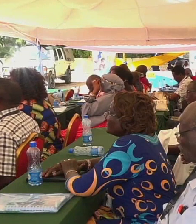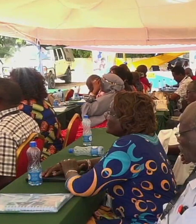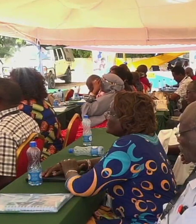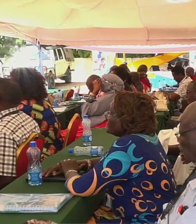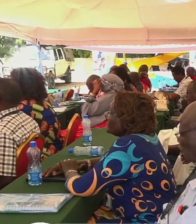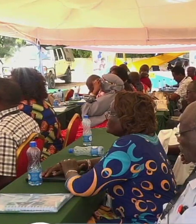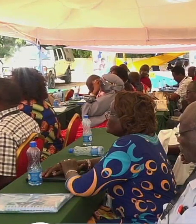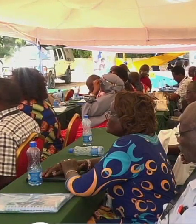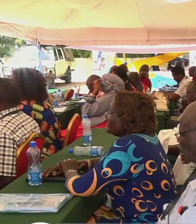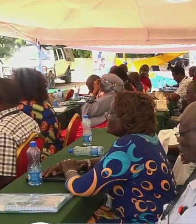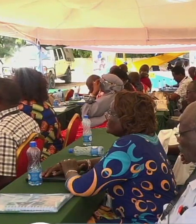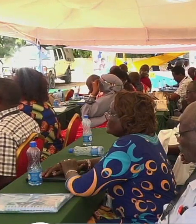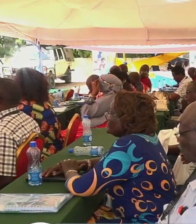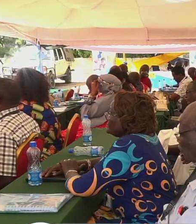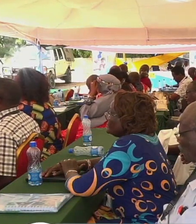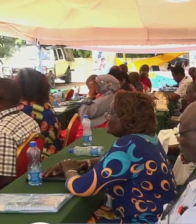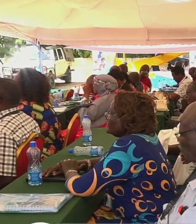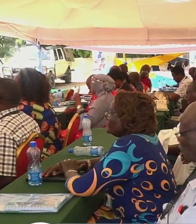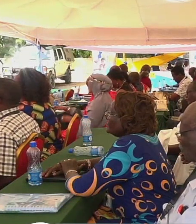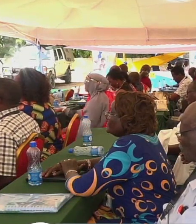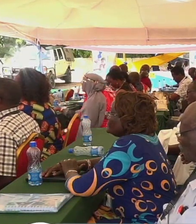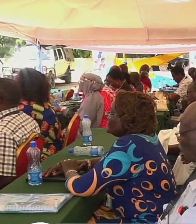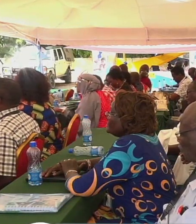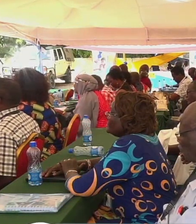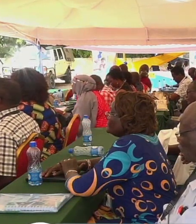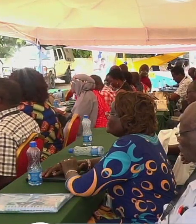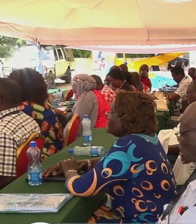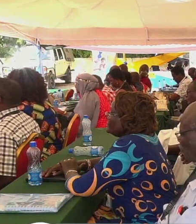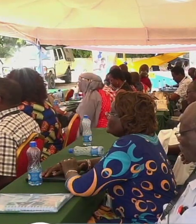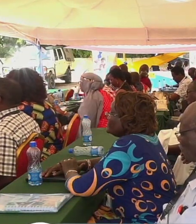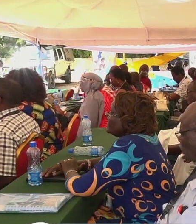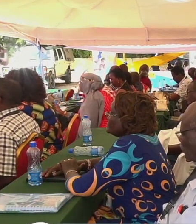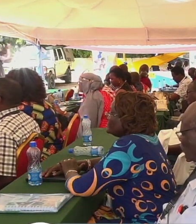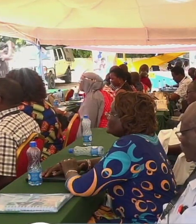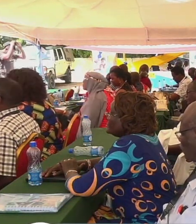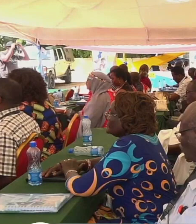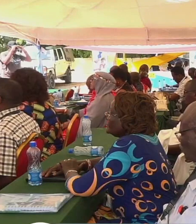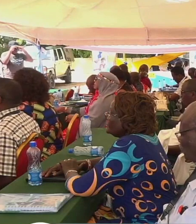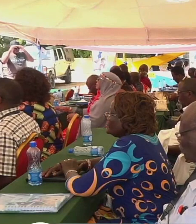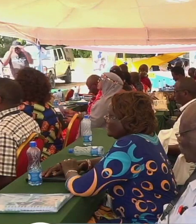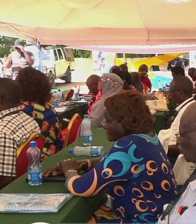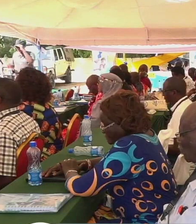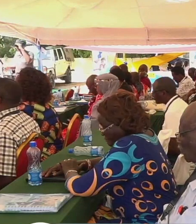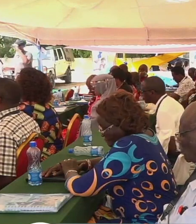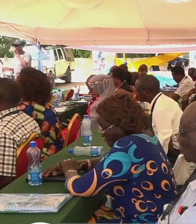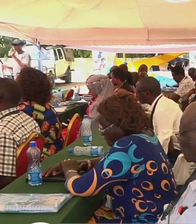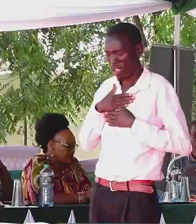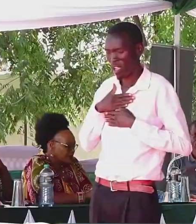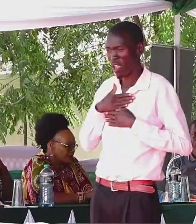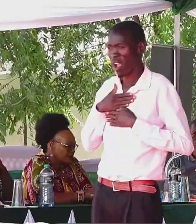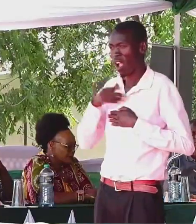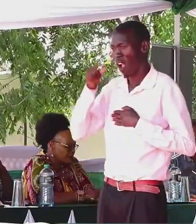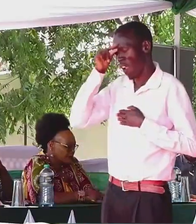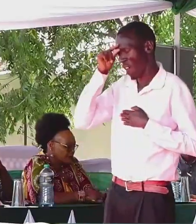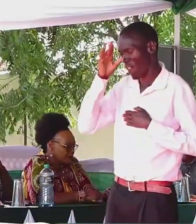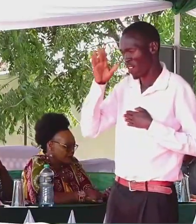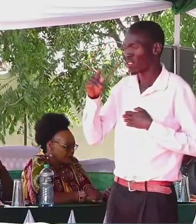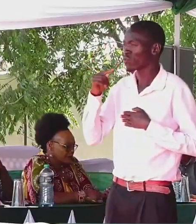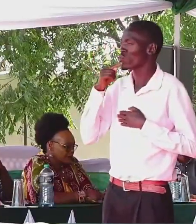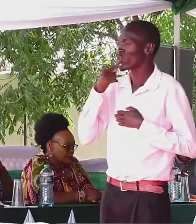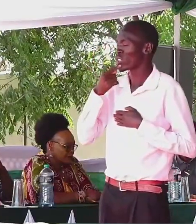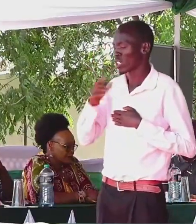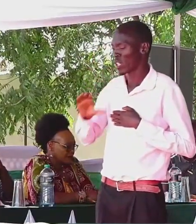Very much, Deputy CS, Your Excellency, the Governor of Turkana County,